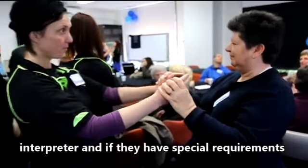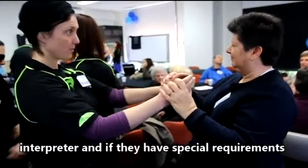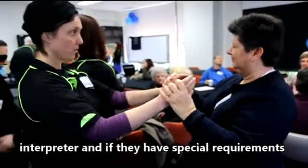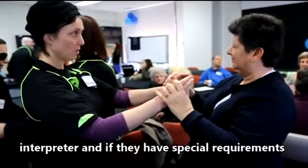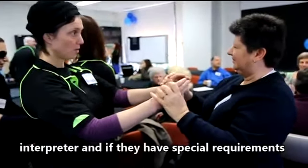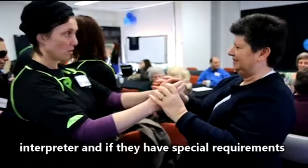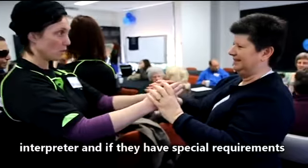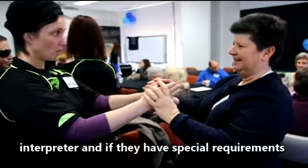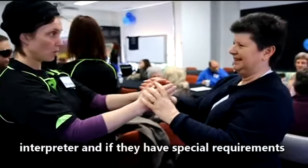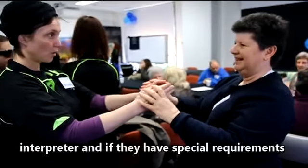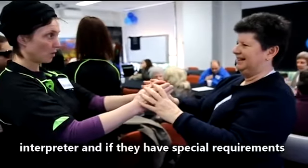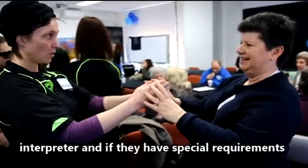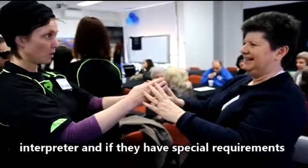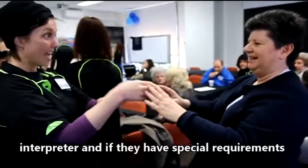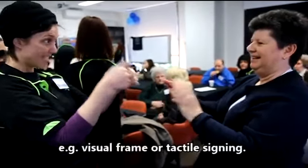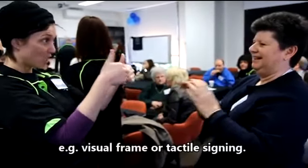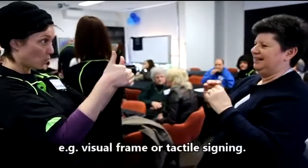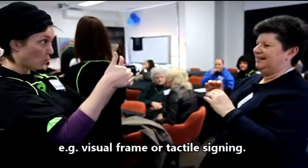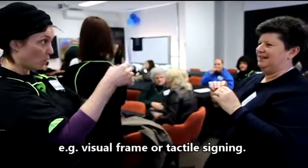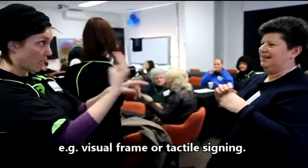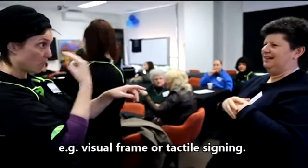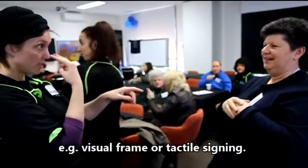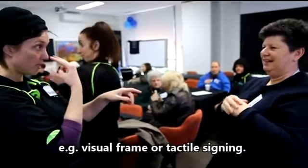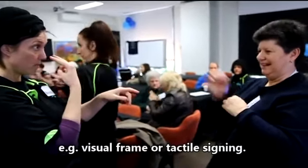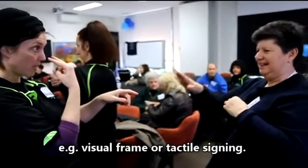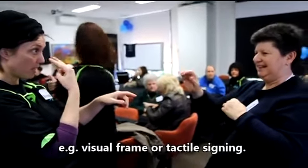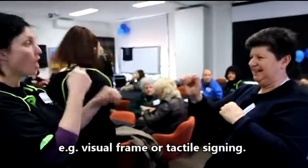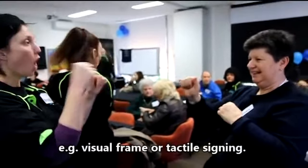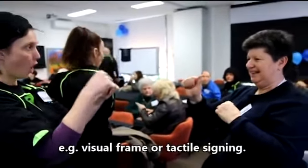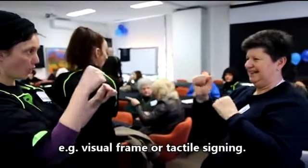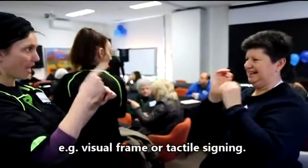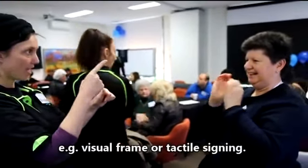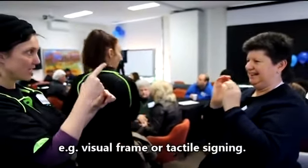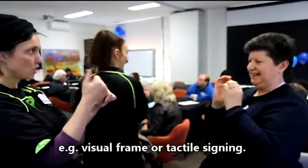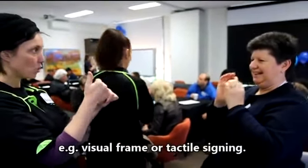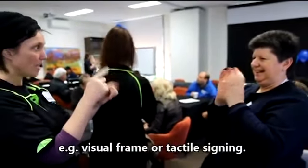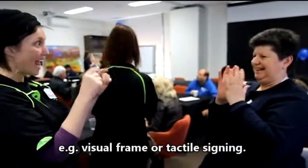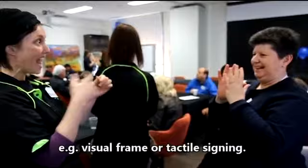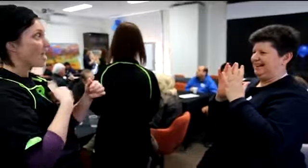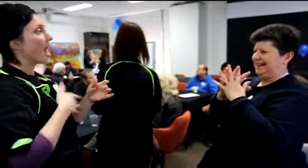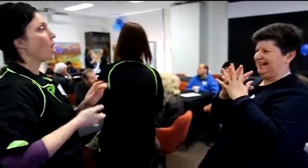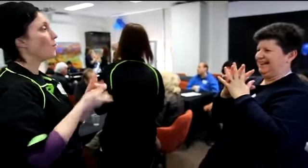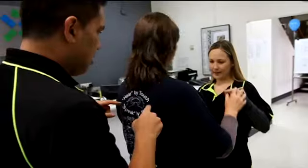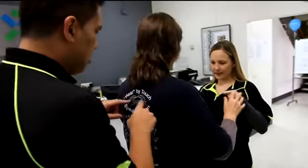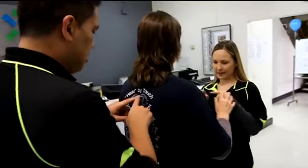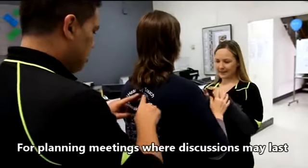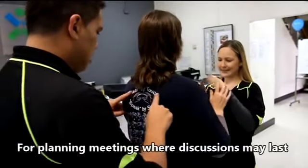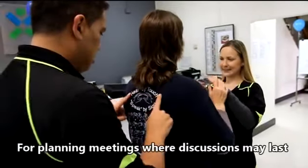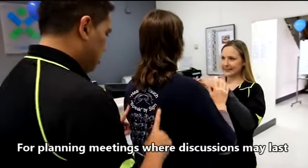interpreter and if they have special requirements, for example, visual frame or tactile signing. For planning